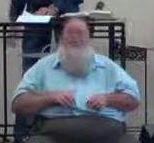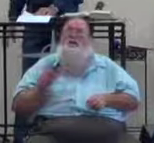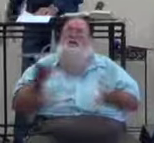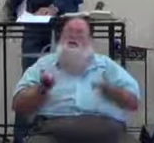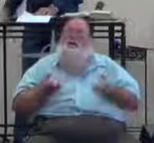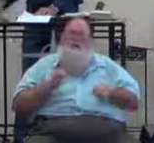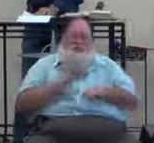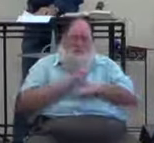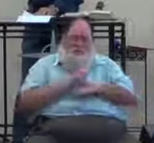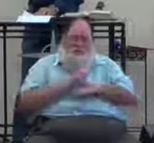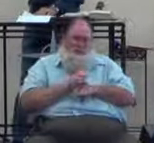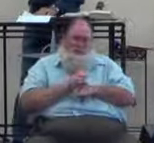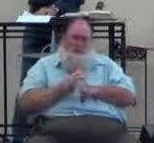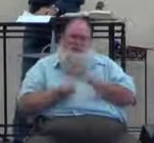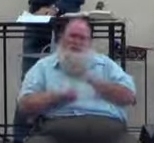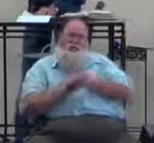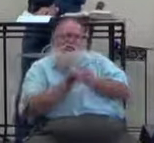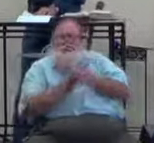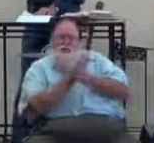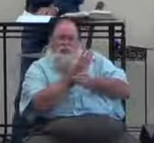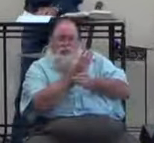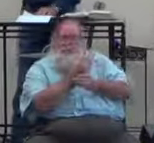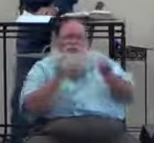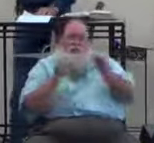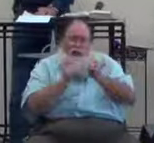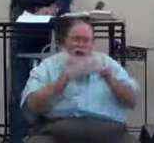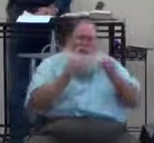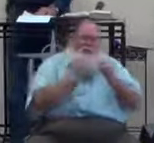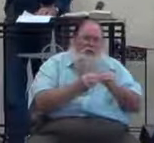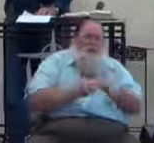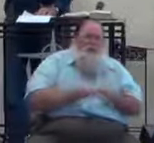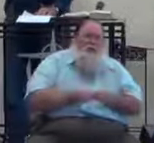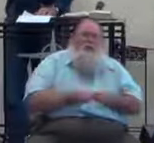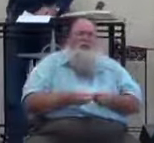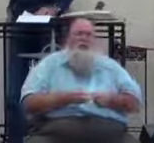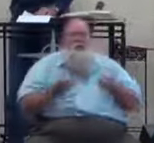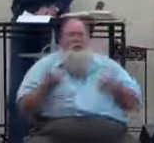church is for all the people. How many know that when God sent